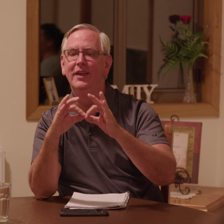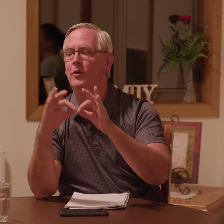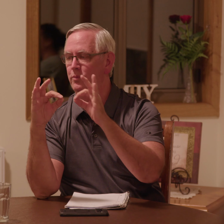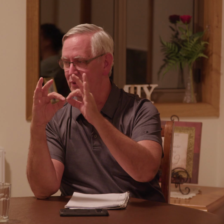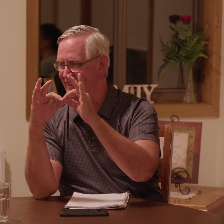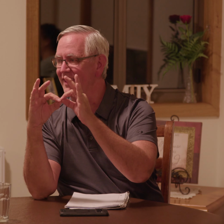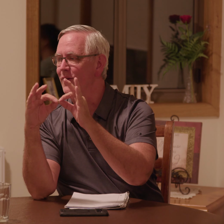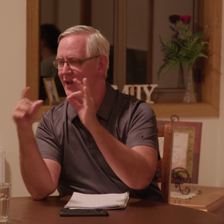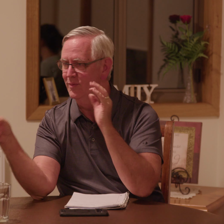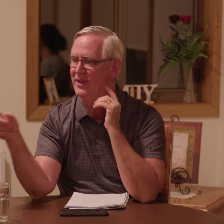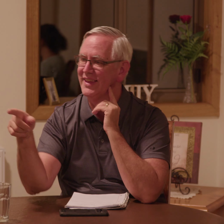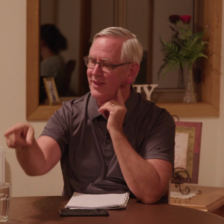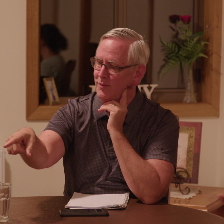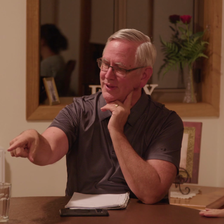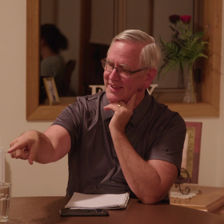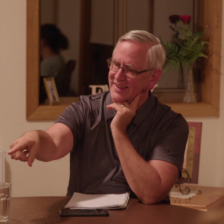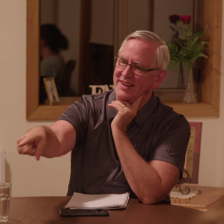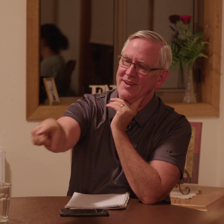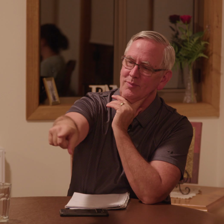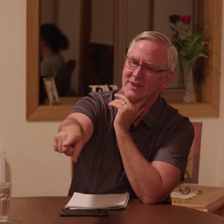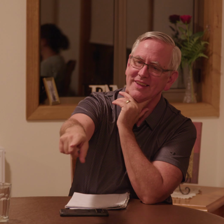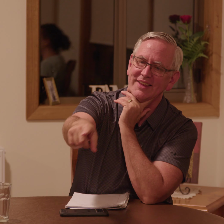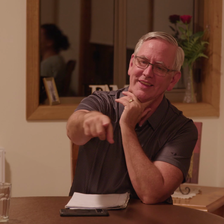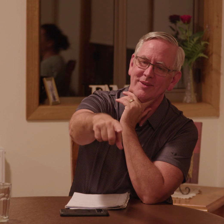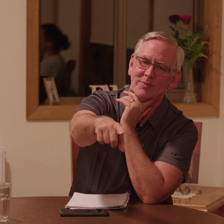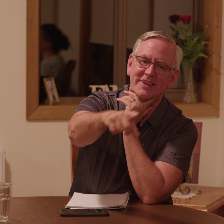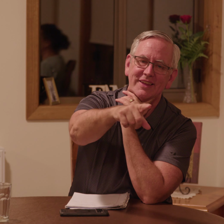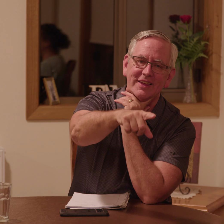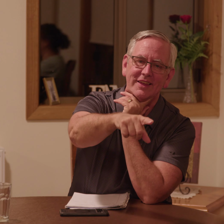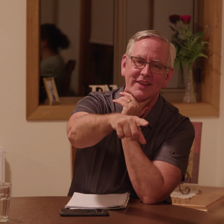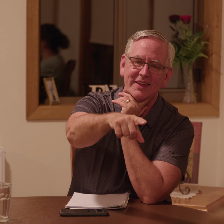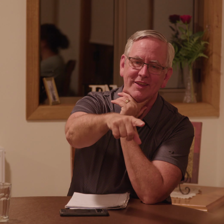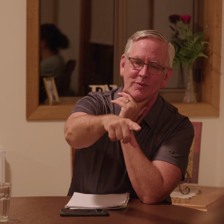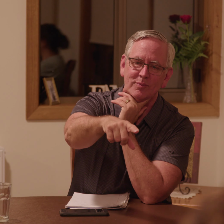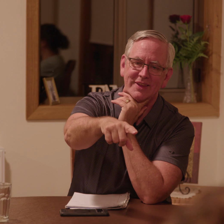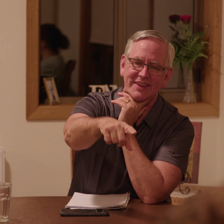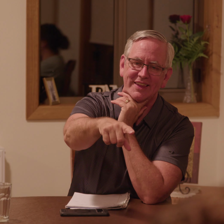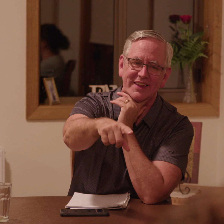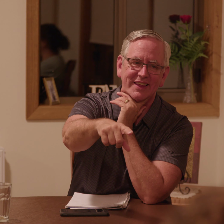But that's southern. Oh, B.